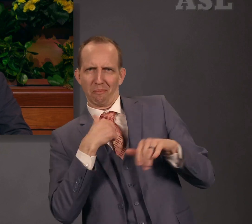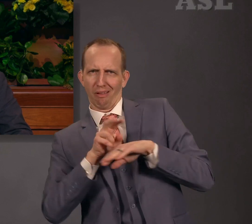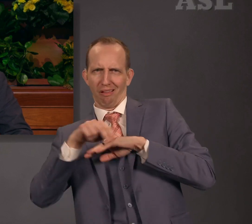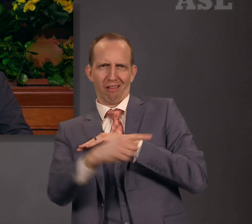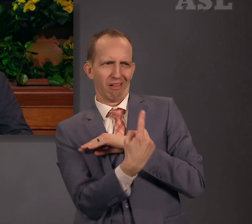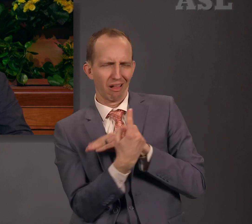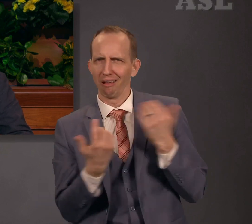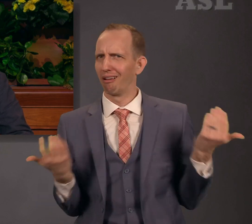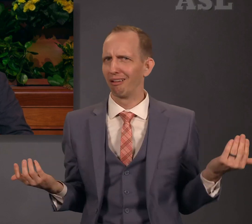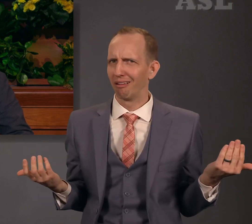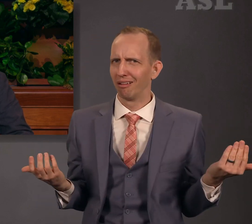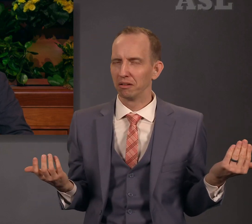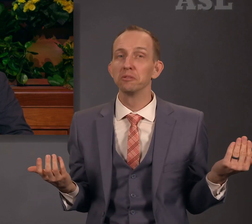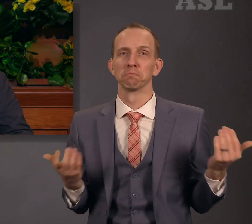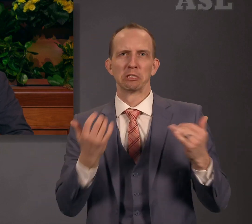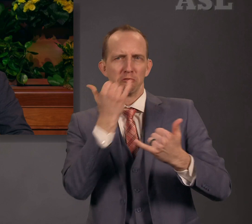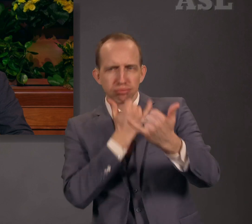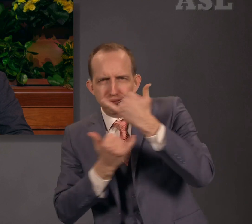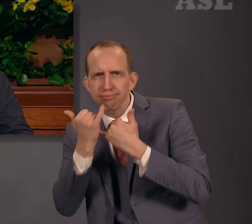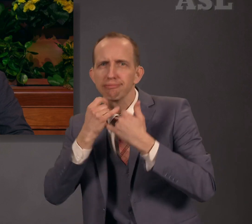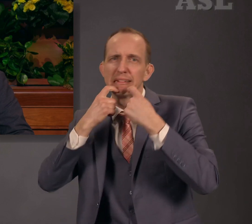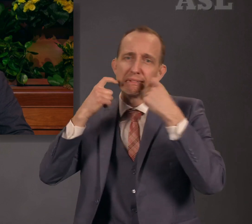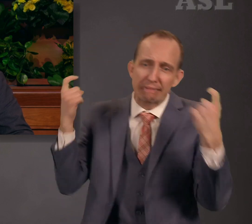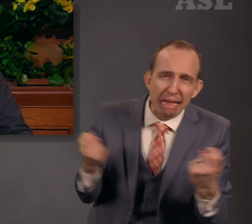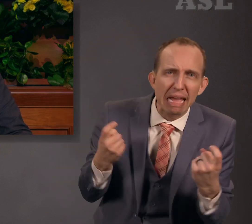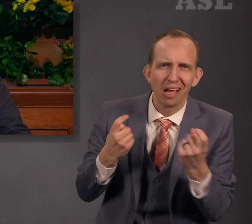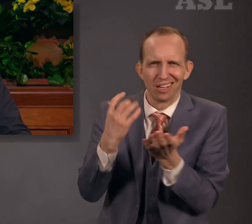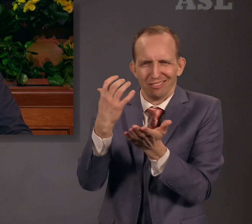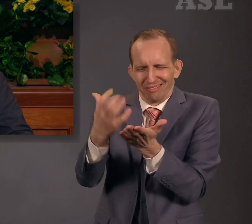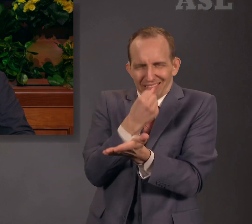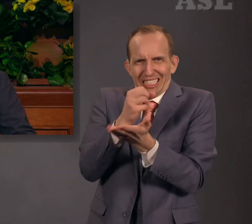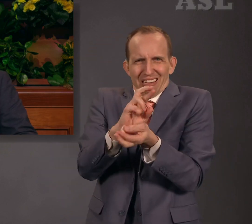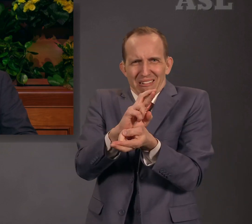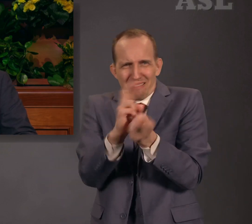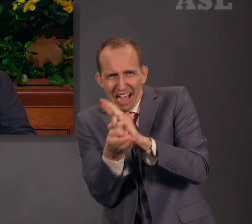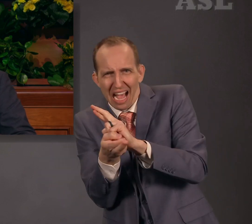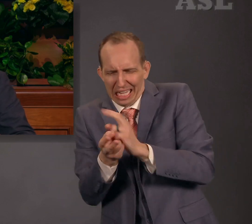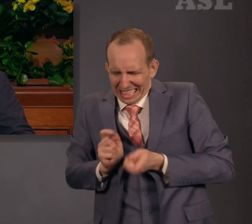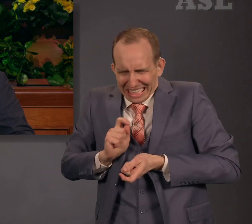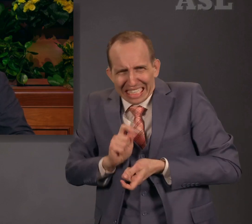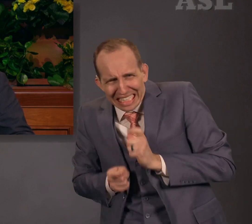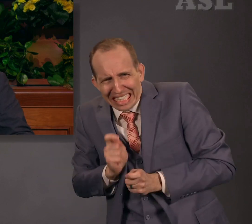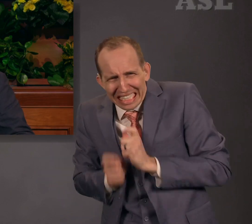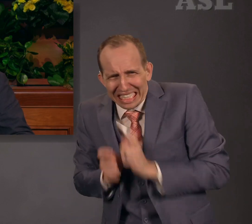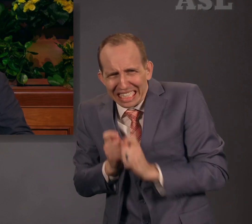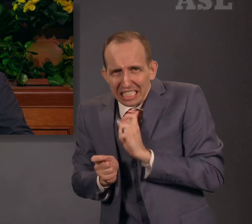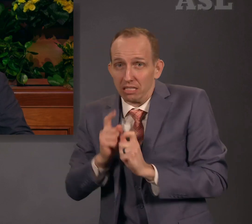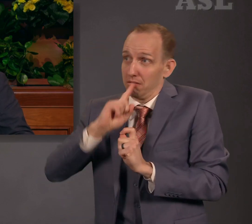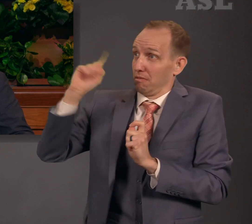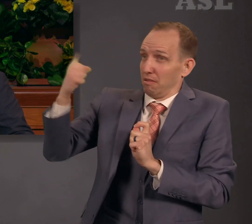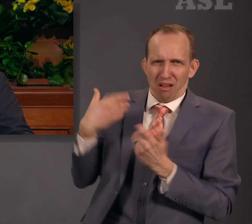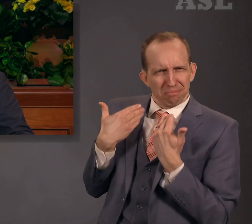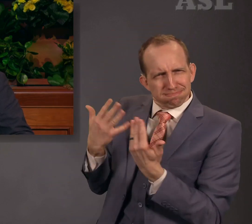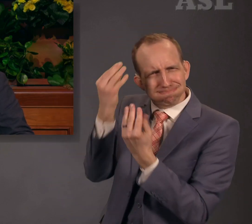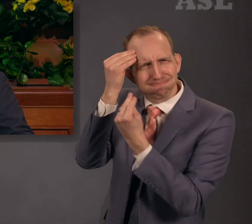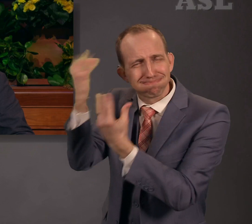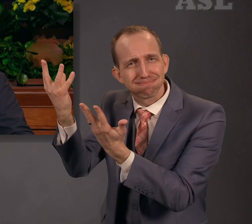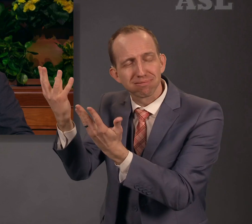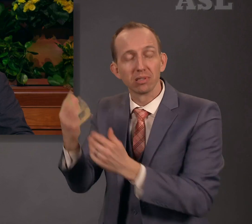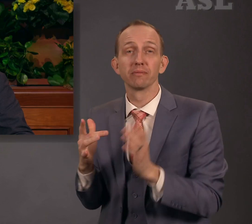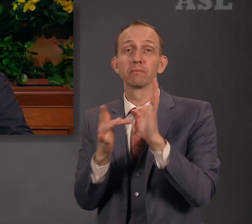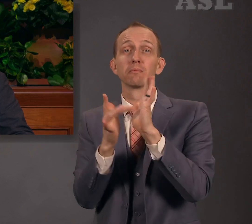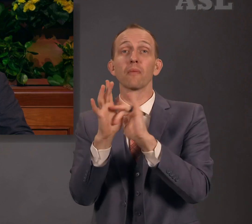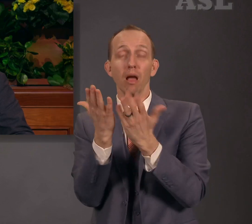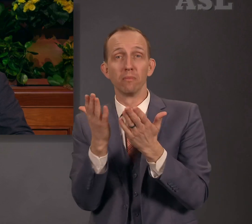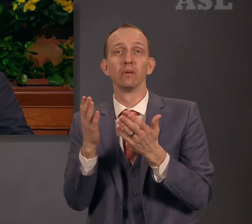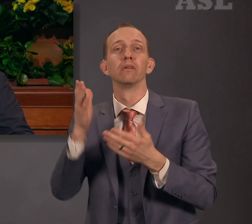obey commandments. The Lord said, "He that hath my commandments and keepeth them, he it is that loveth